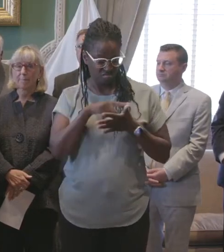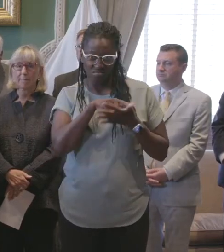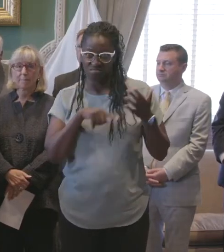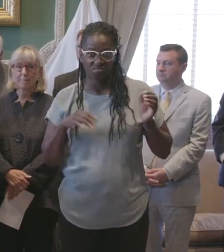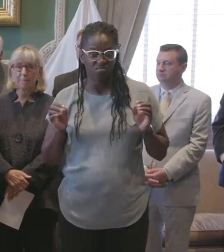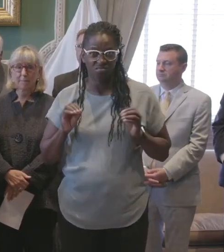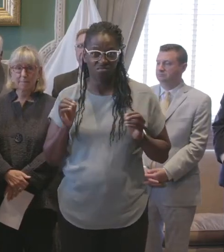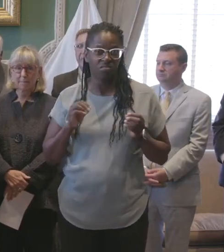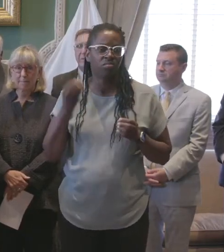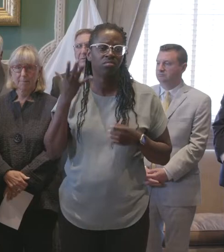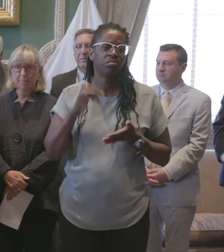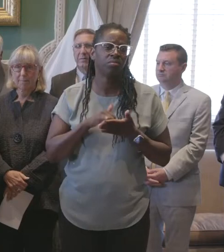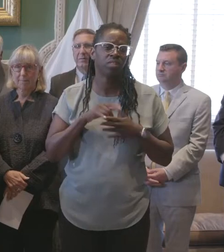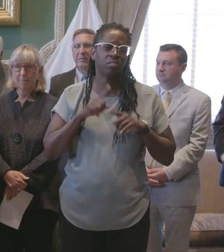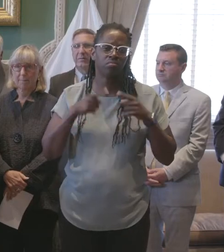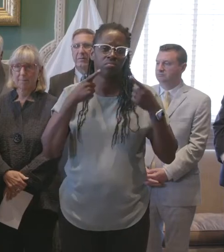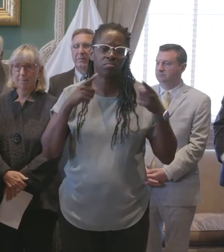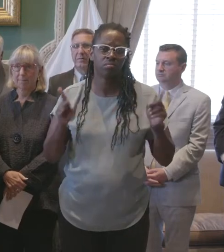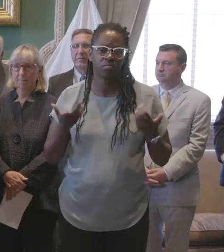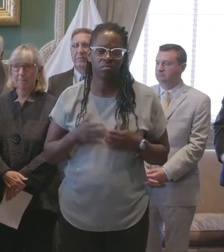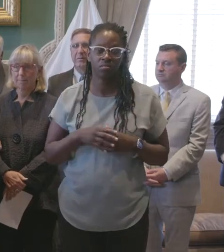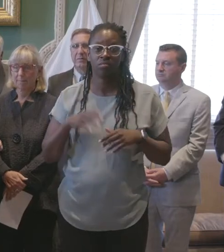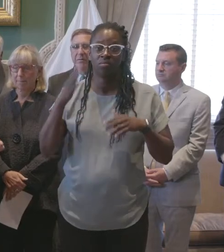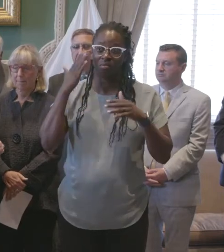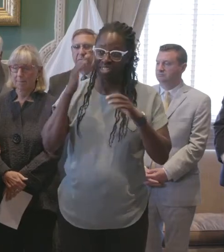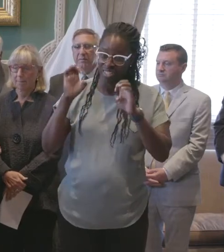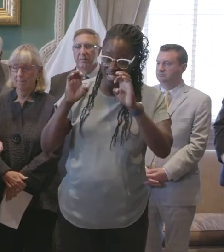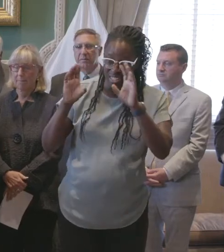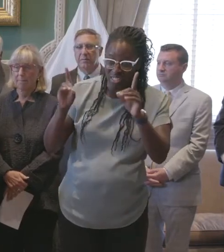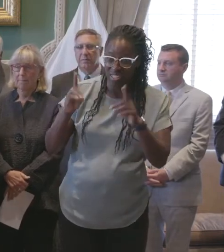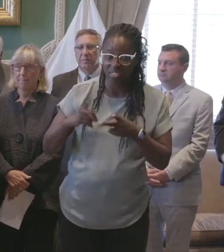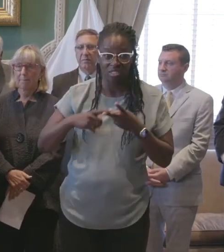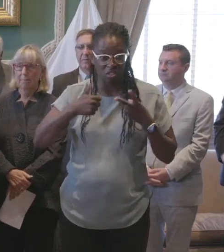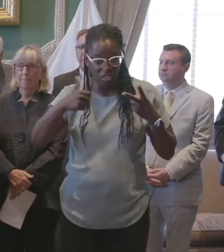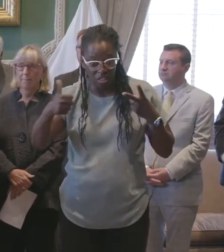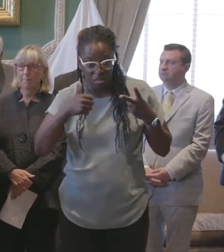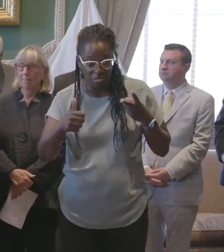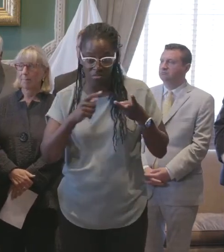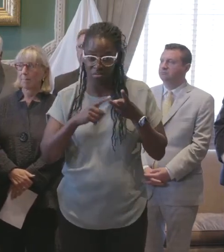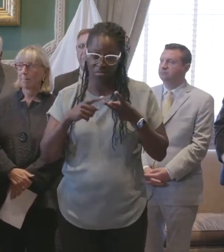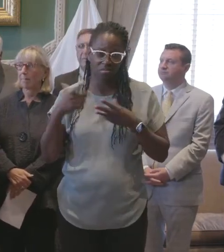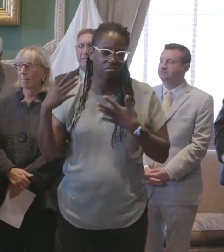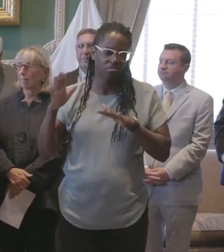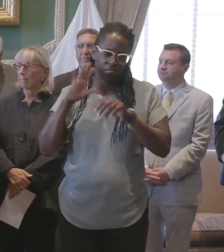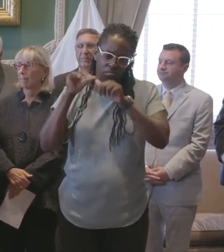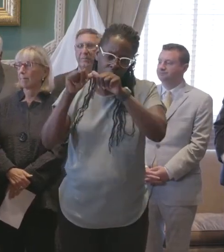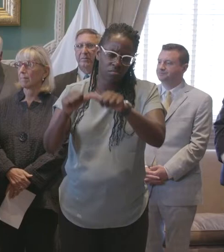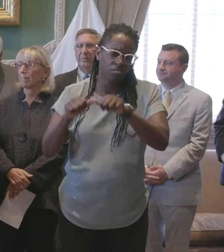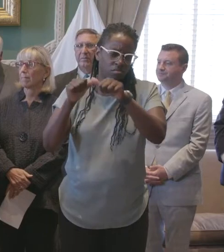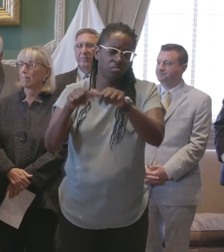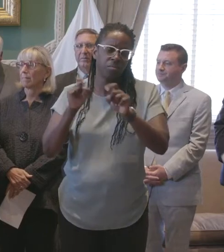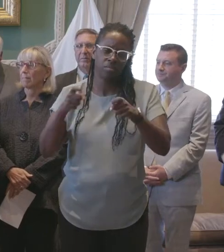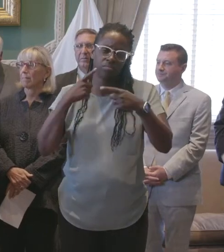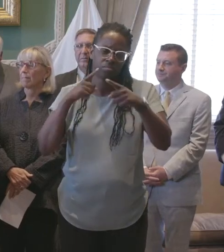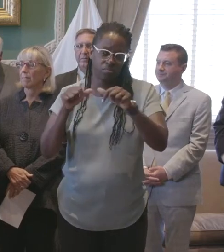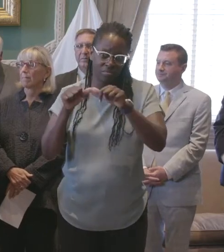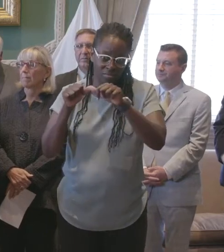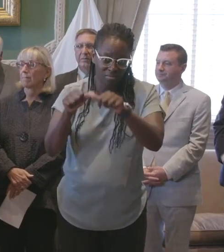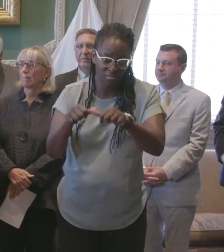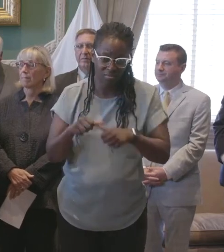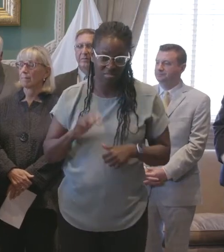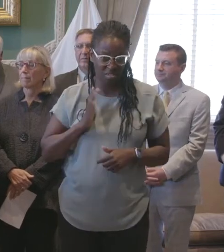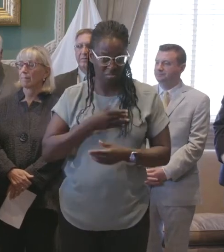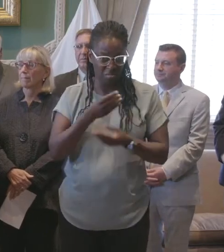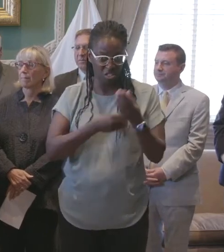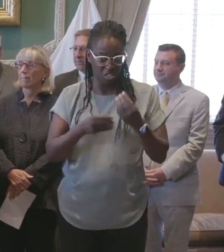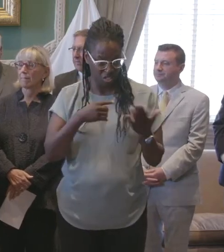up education and transportation sectors for long-term success. This budget is balanced, responsible, and forward-looking. And while,